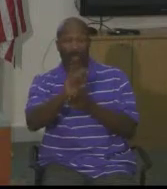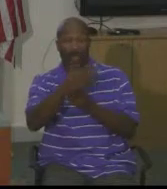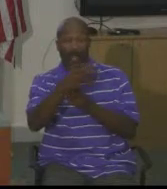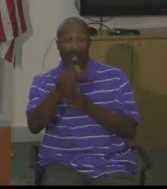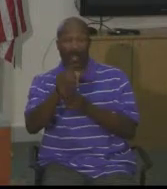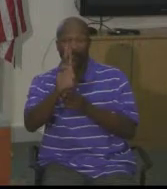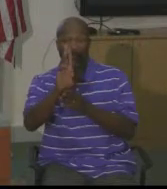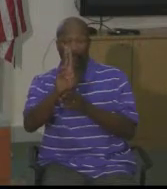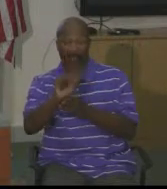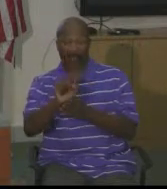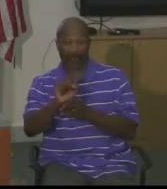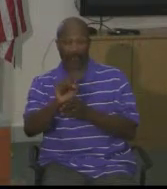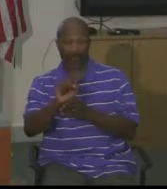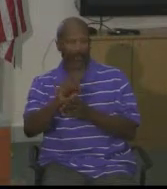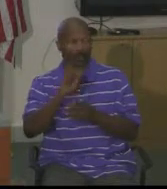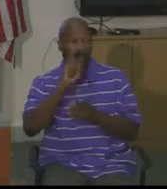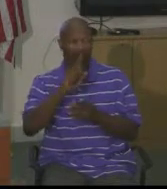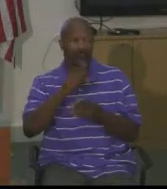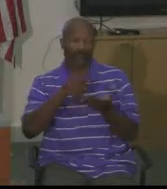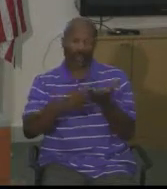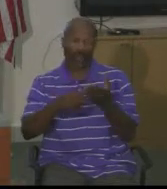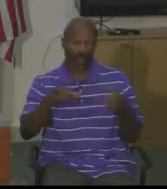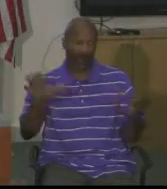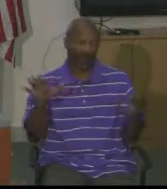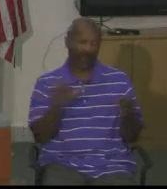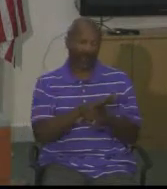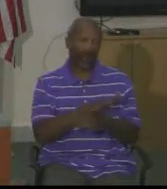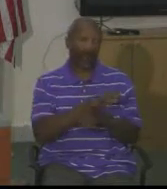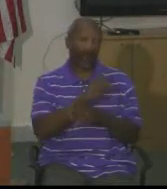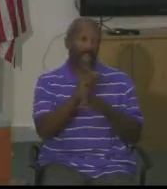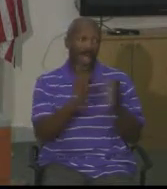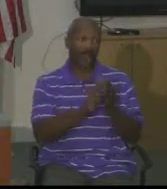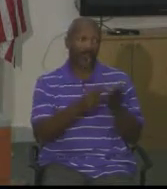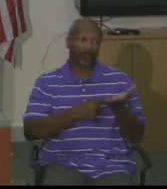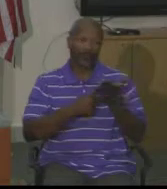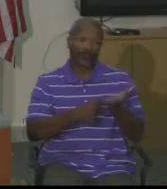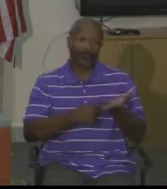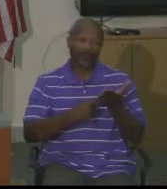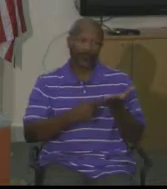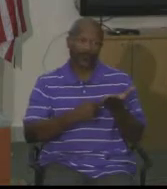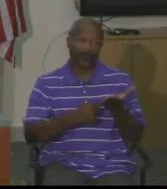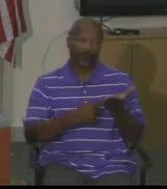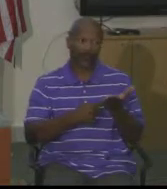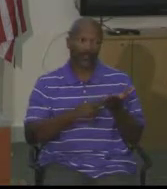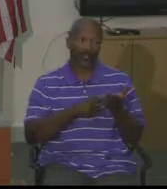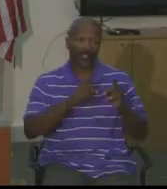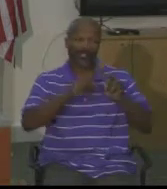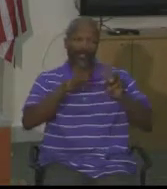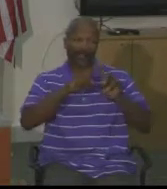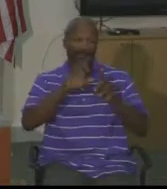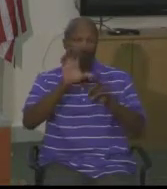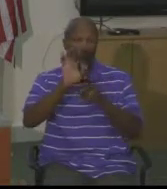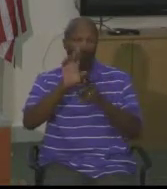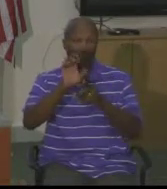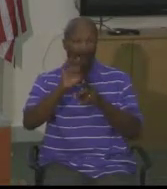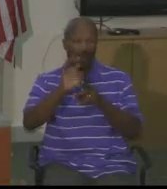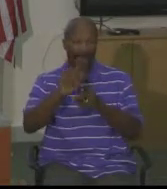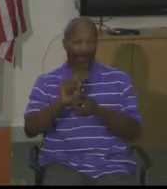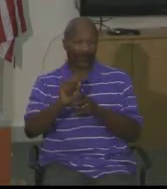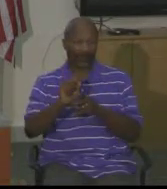Because this will take a full hour to go through the different formats. We're not going to go into